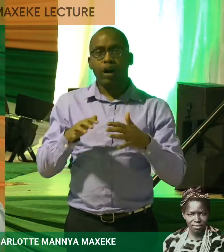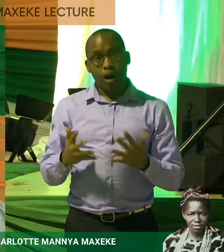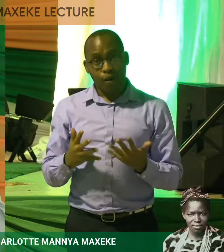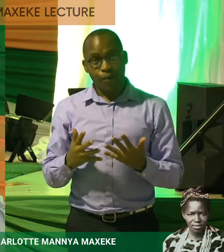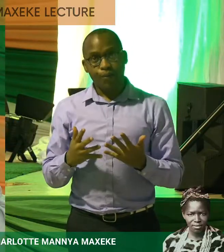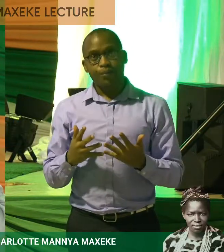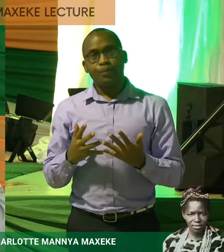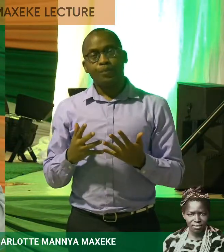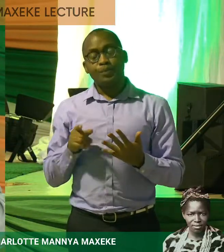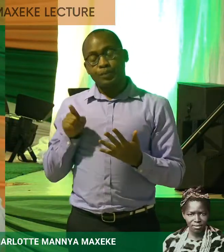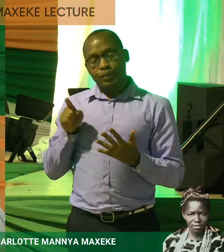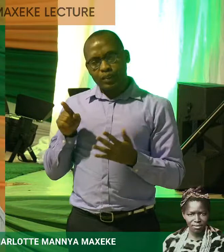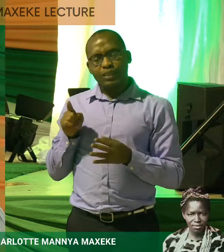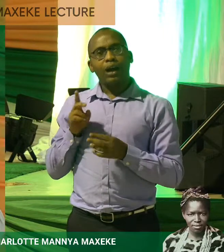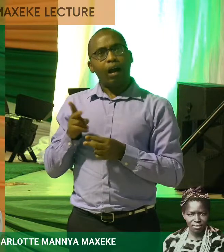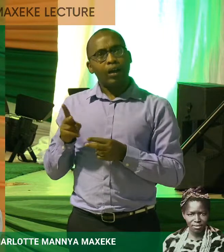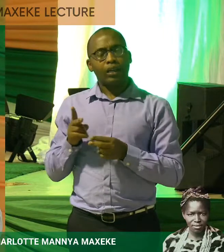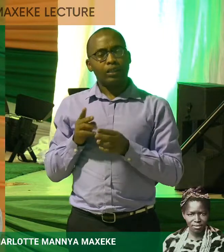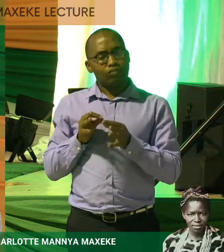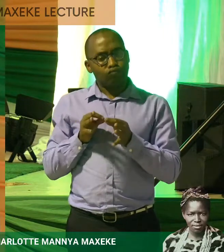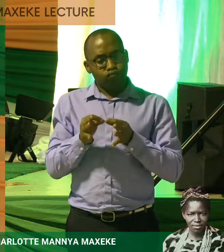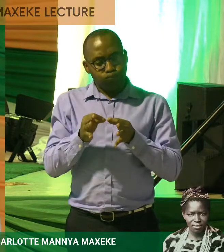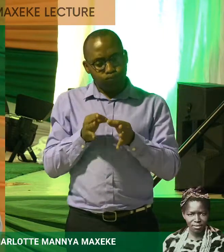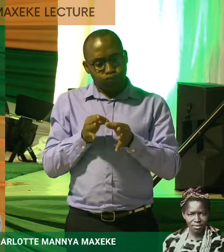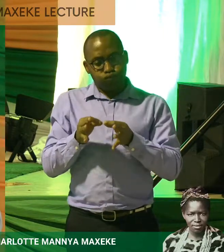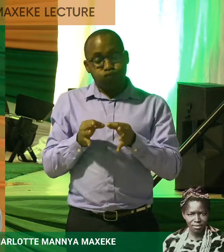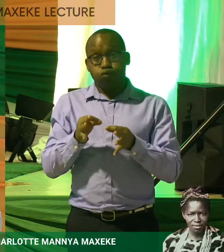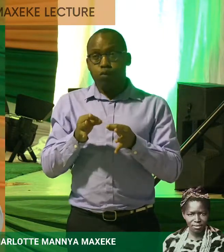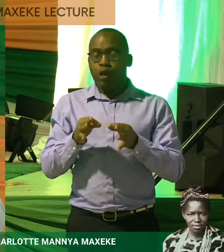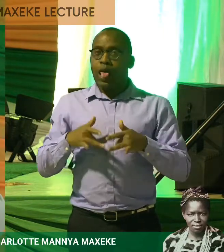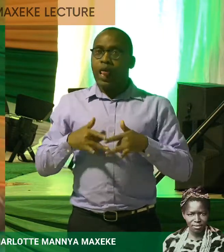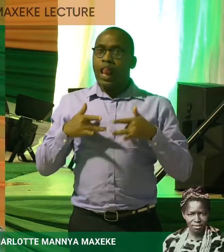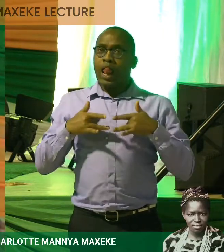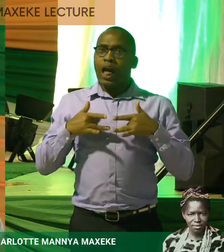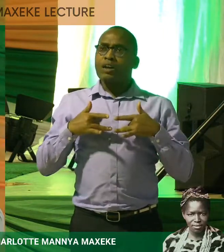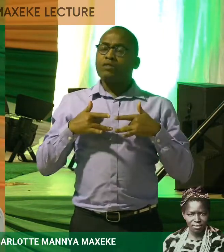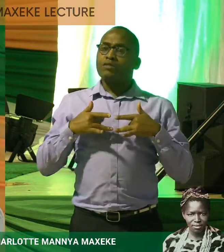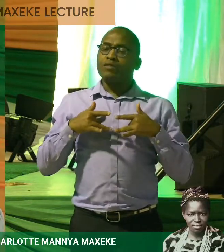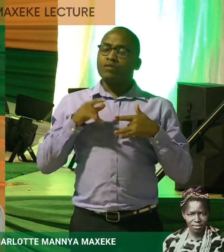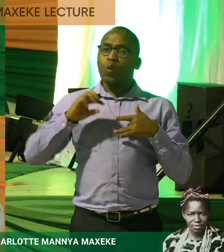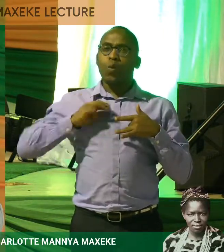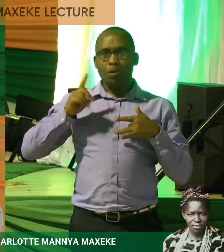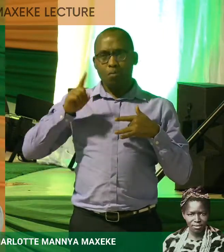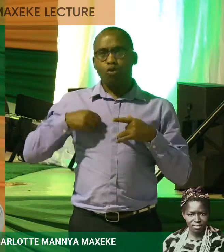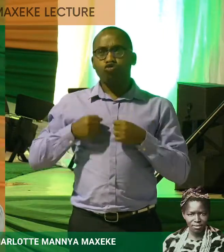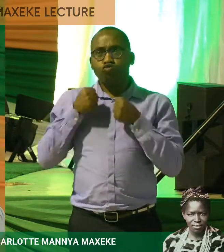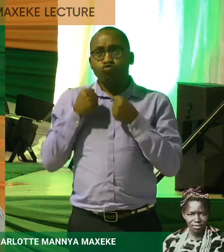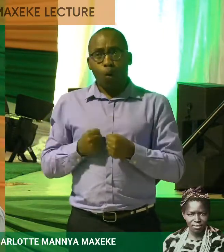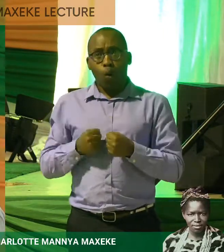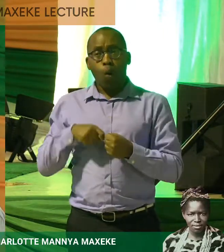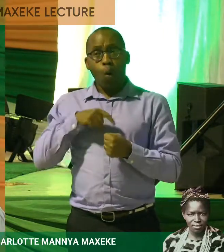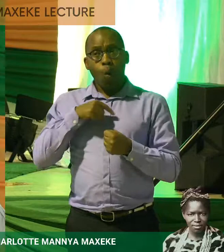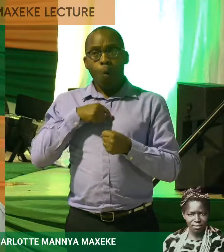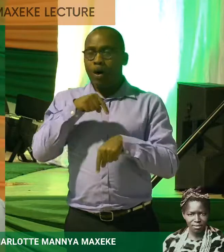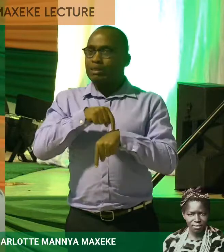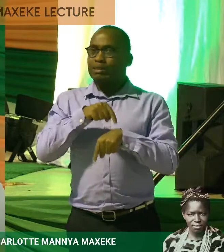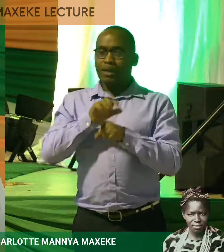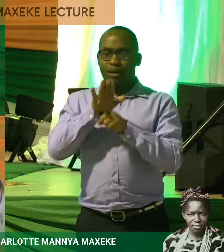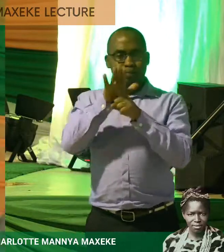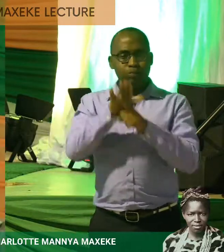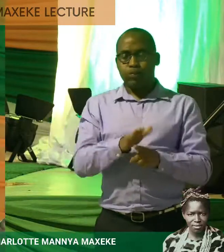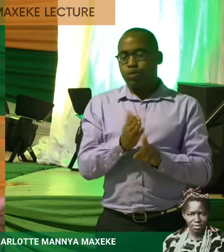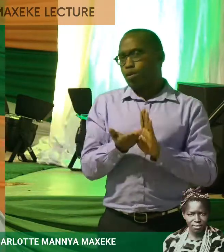kufuneka babe strongo iimeko ngokunazingcinezelo zaphela uburhulumente obukhona